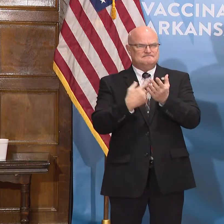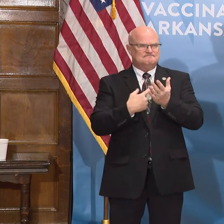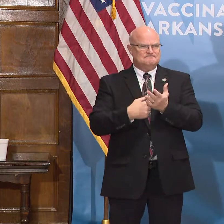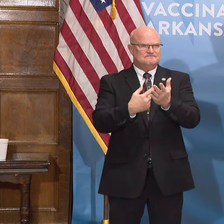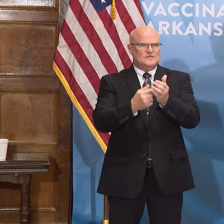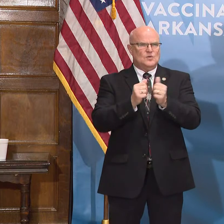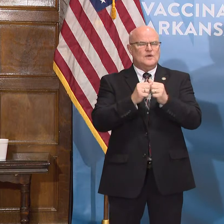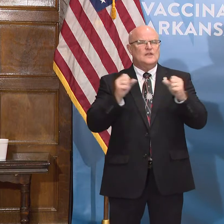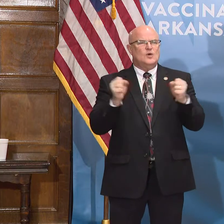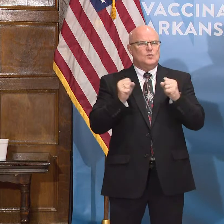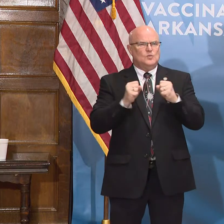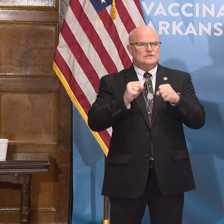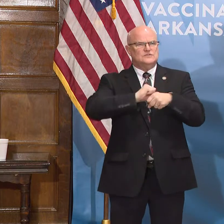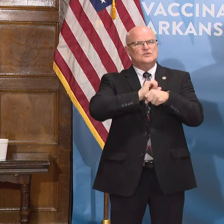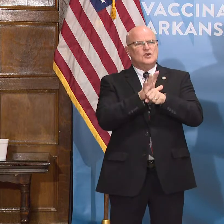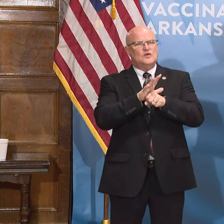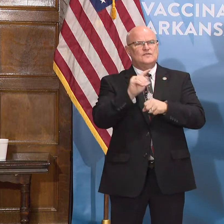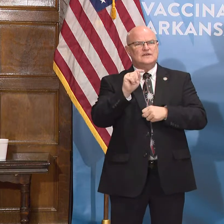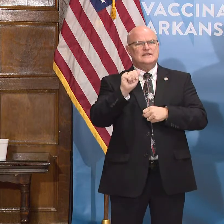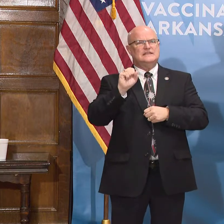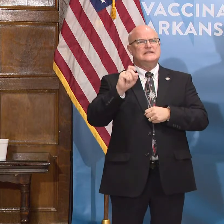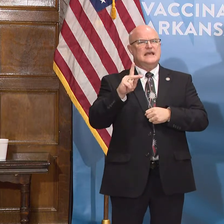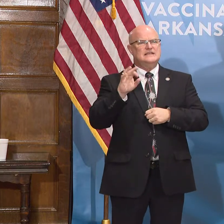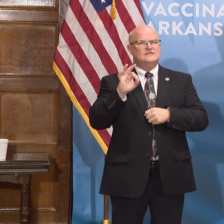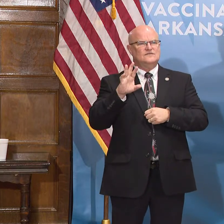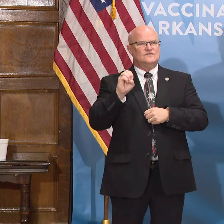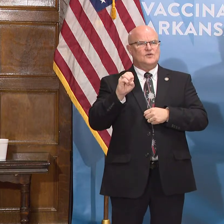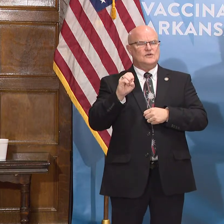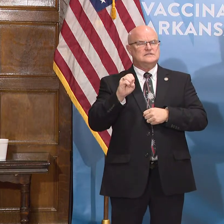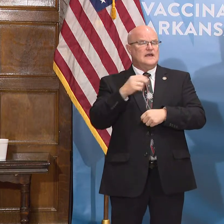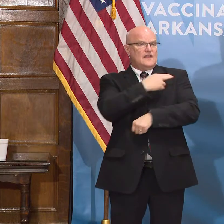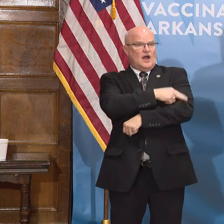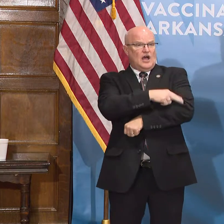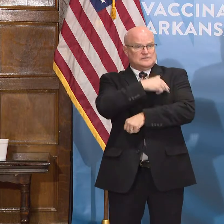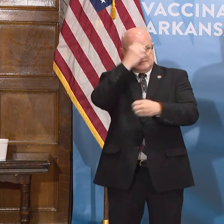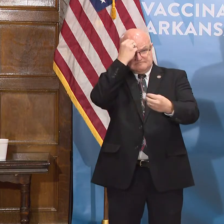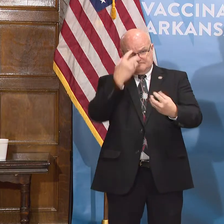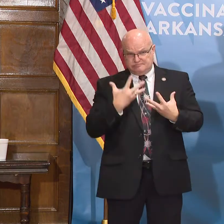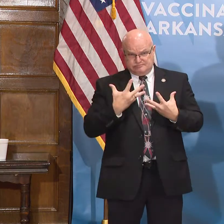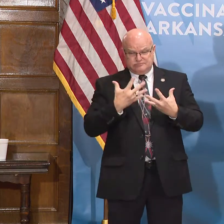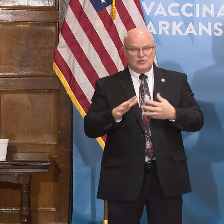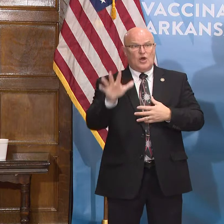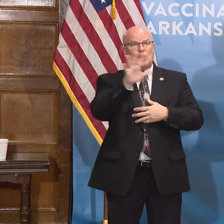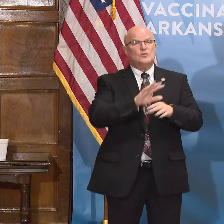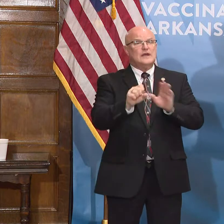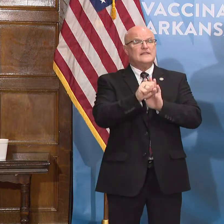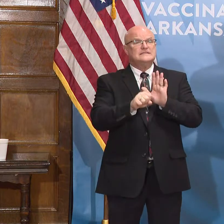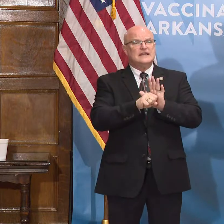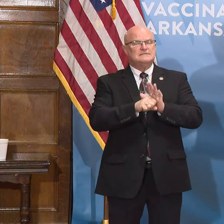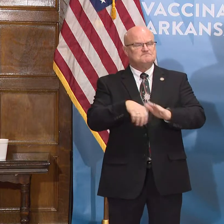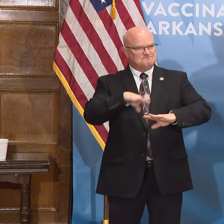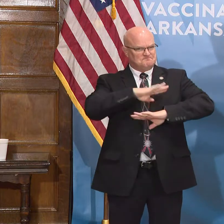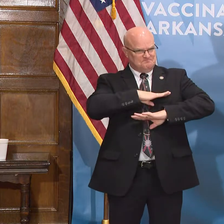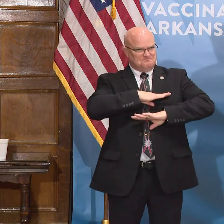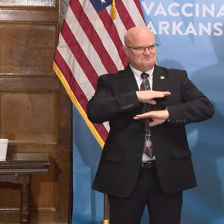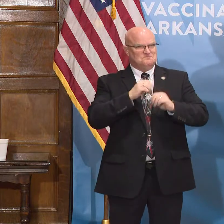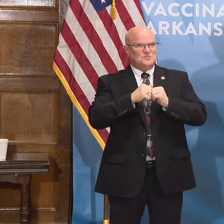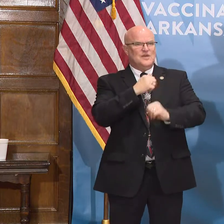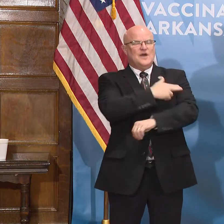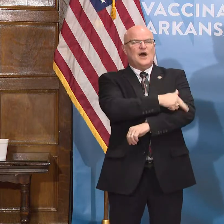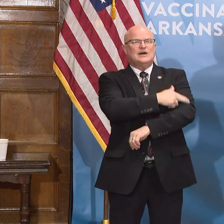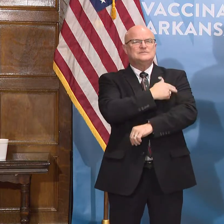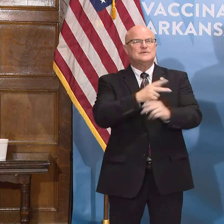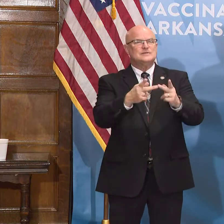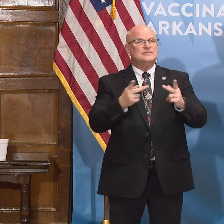our Winter COVID Task Force today. I heard from our hospitals across the state. They're comfortable with their hospital space.